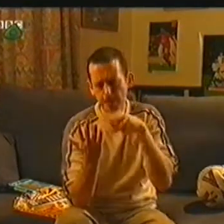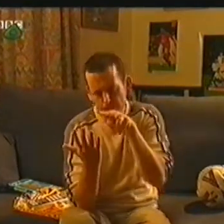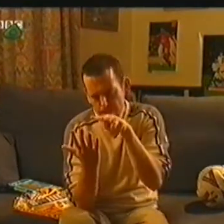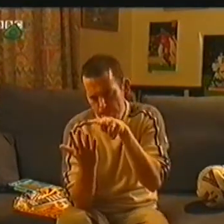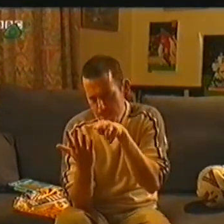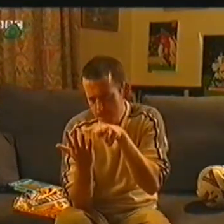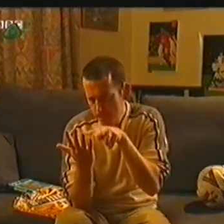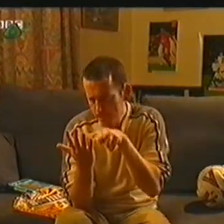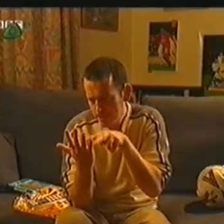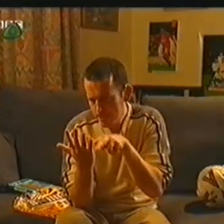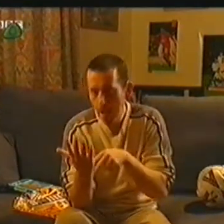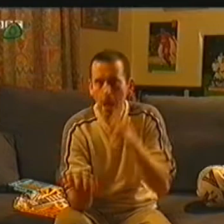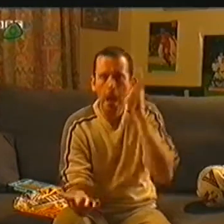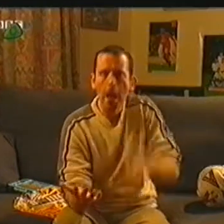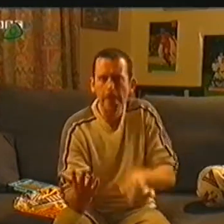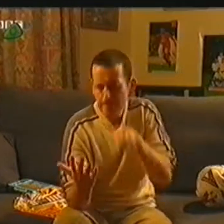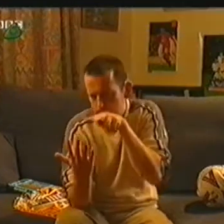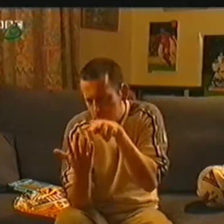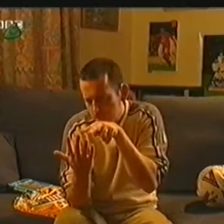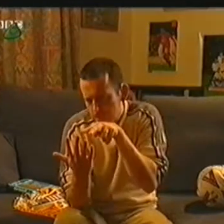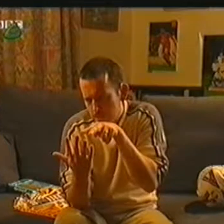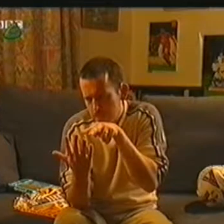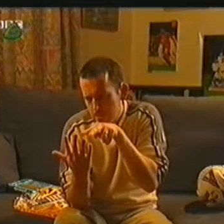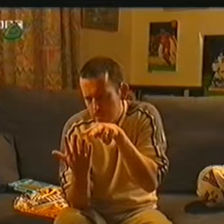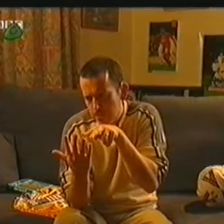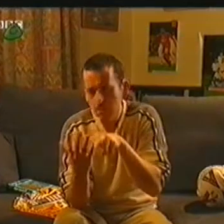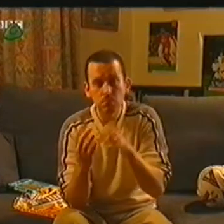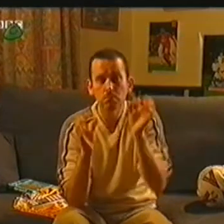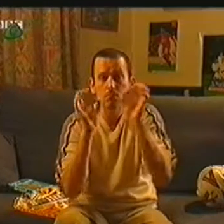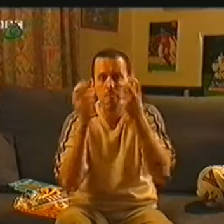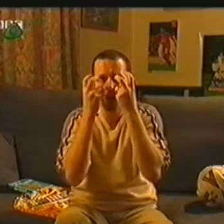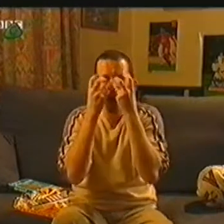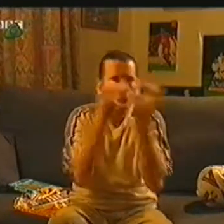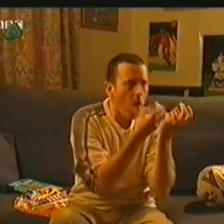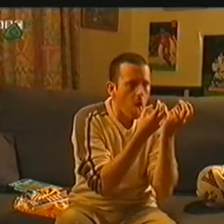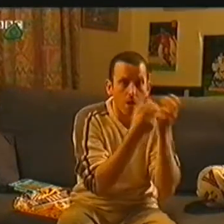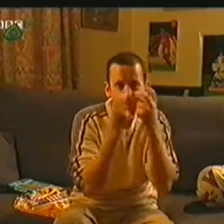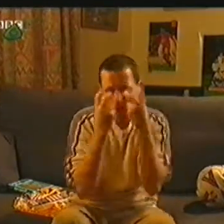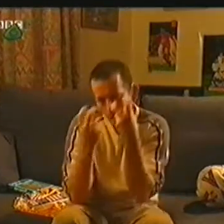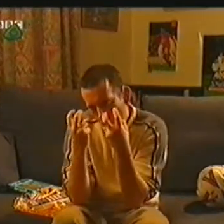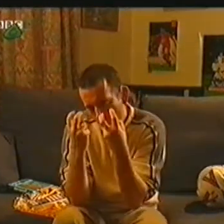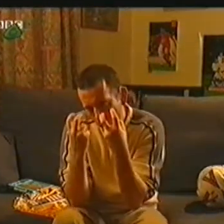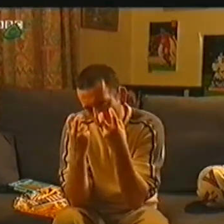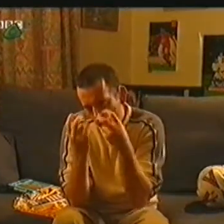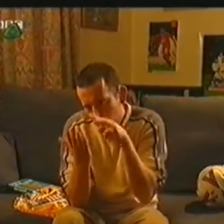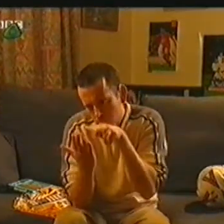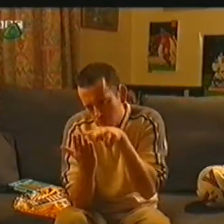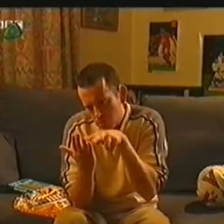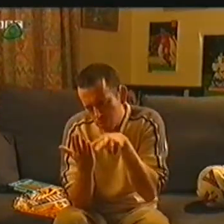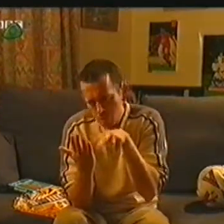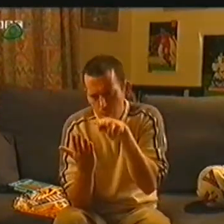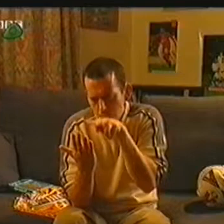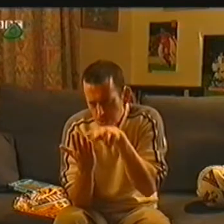Josh looked hard at the action photograph. Was it him? There was the boot in the air, with its dangling